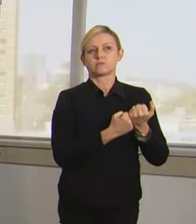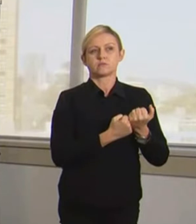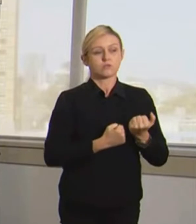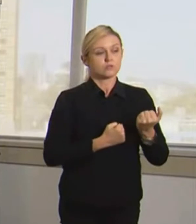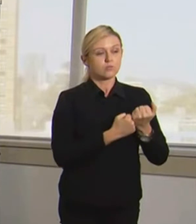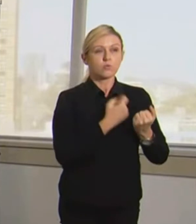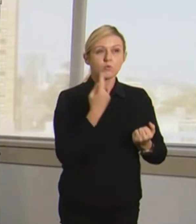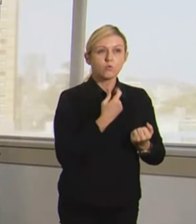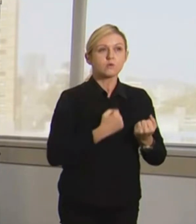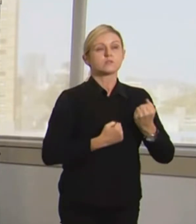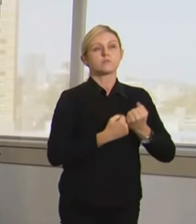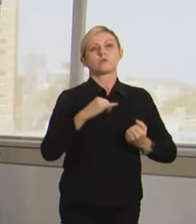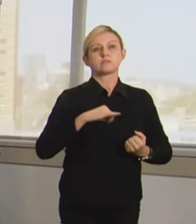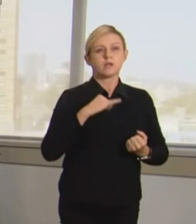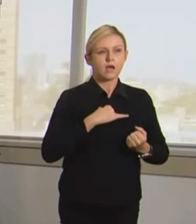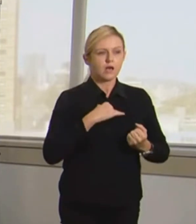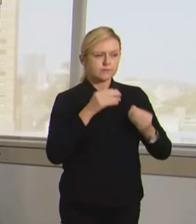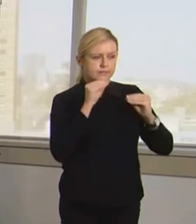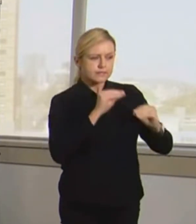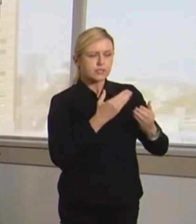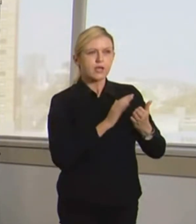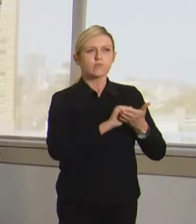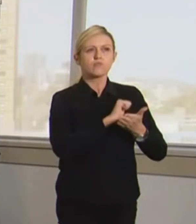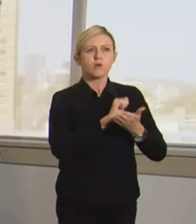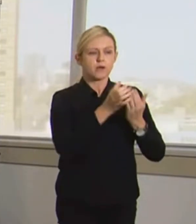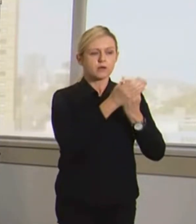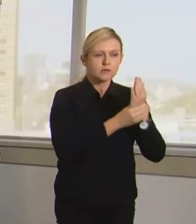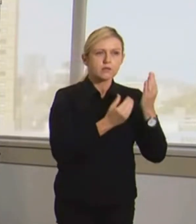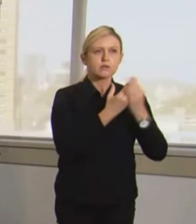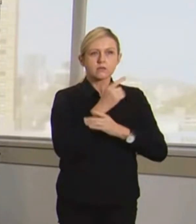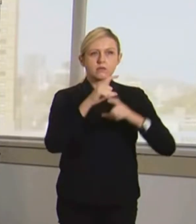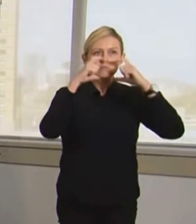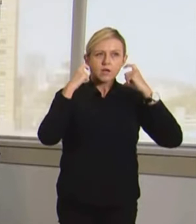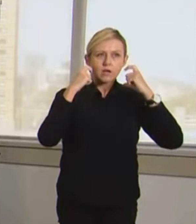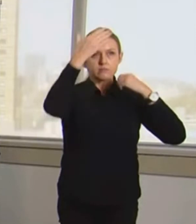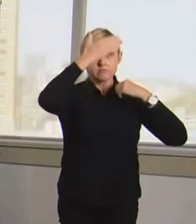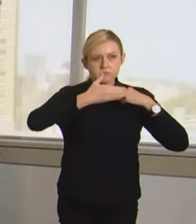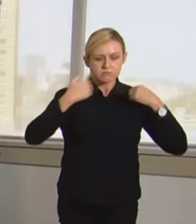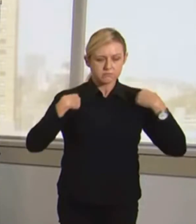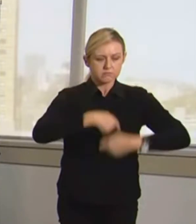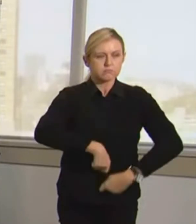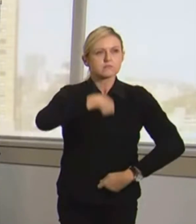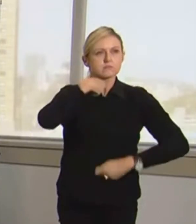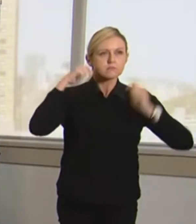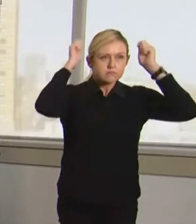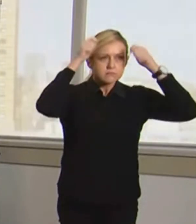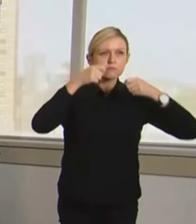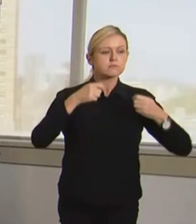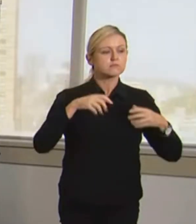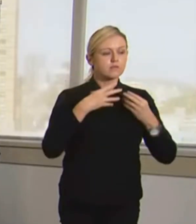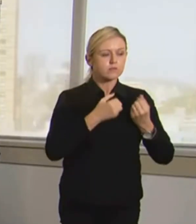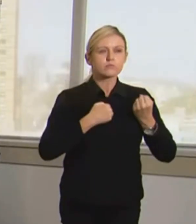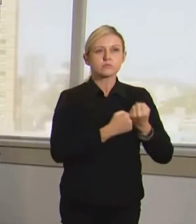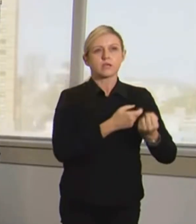the staff in the use of PPE or personal protective equipment. I think it's all very well